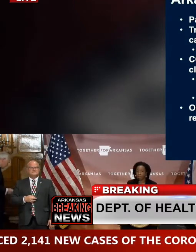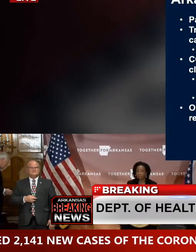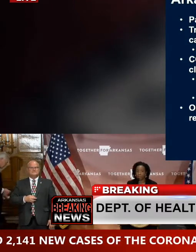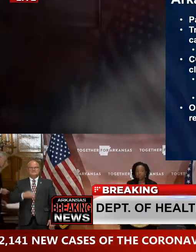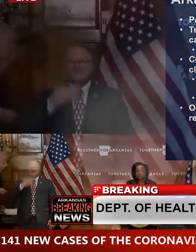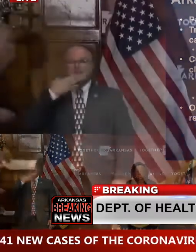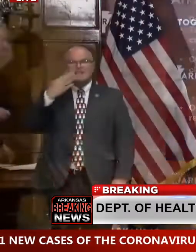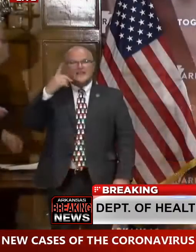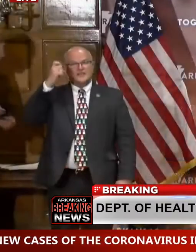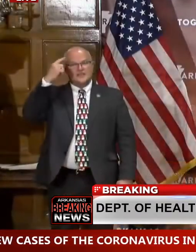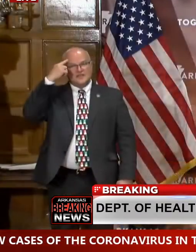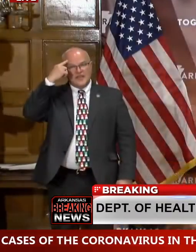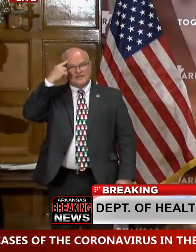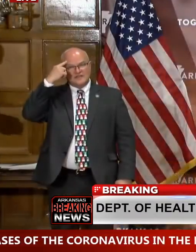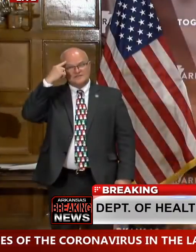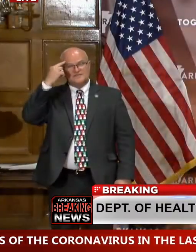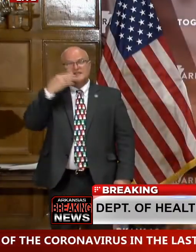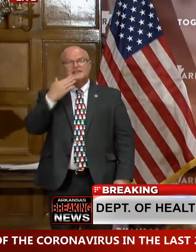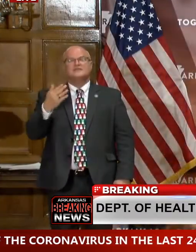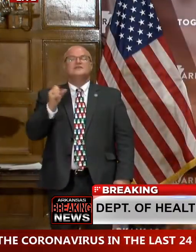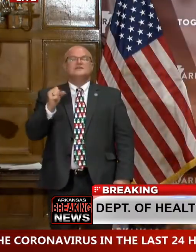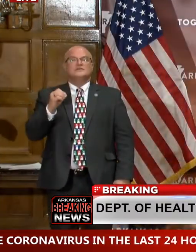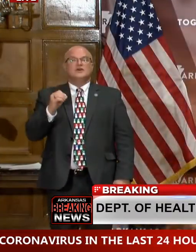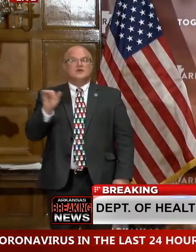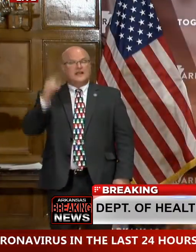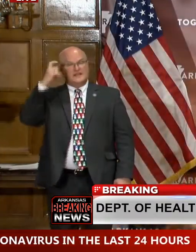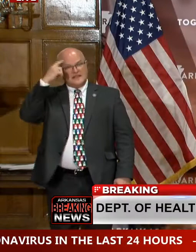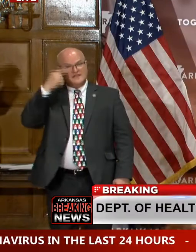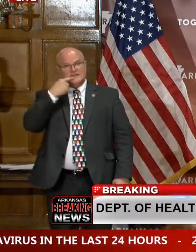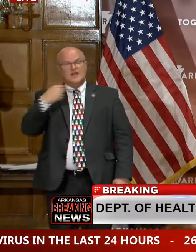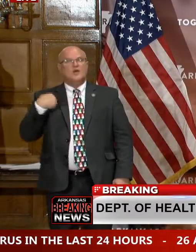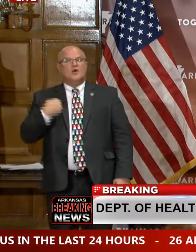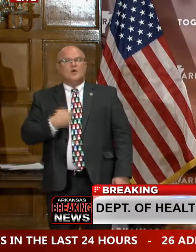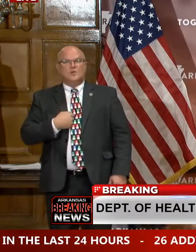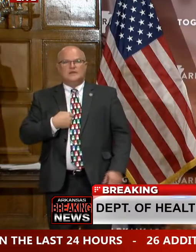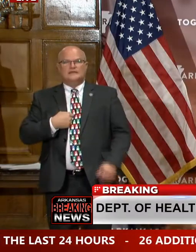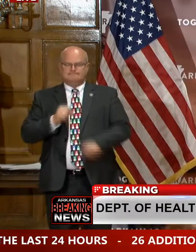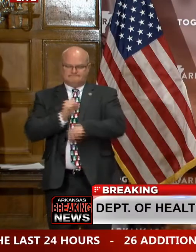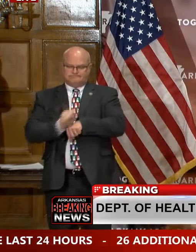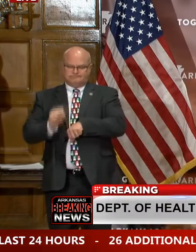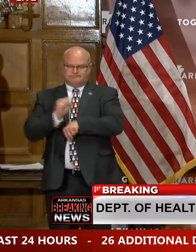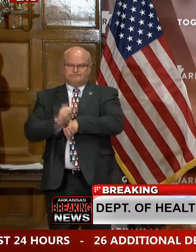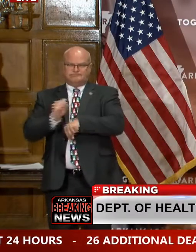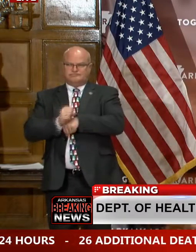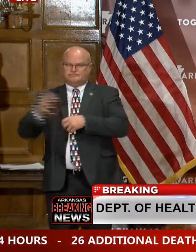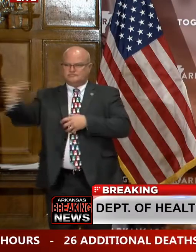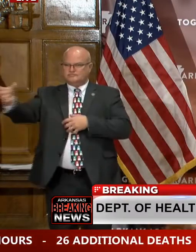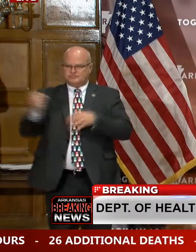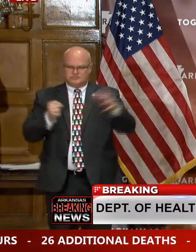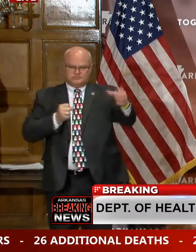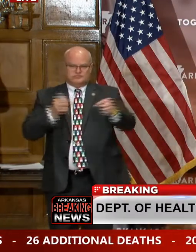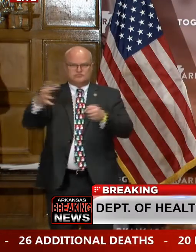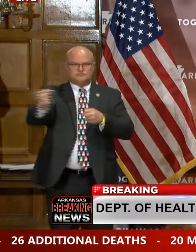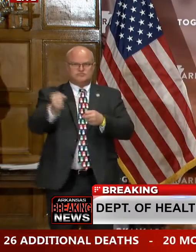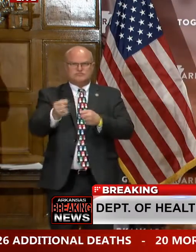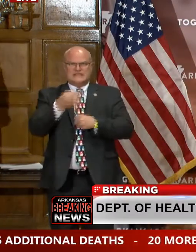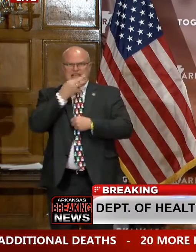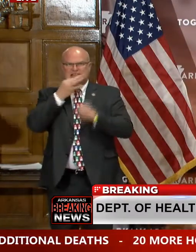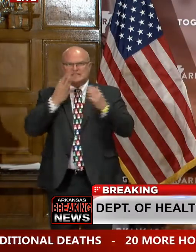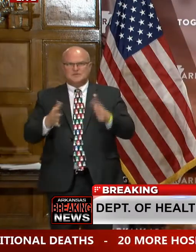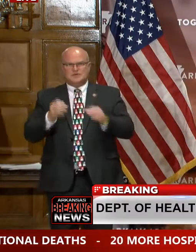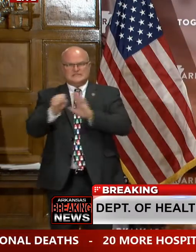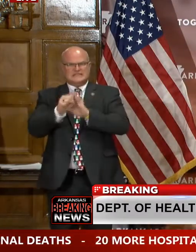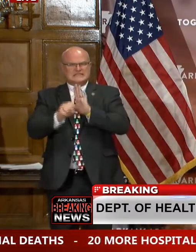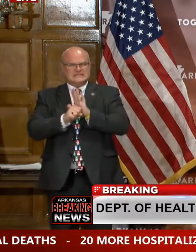Thank you, Governor. So, like the governor said, we spent some time pulling together experts from around the state in